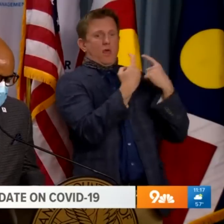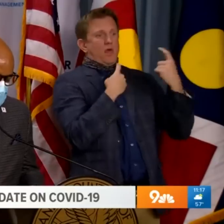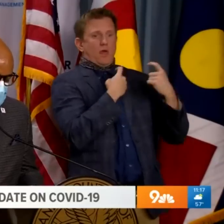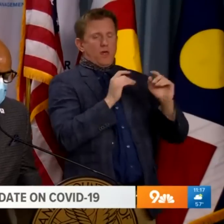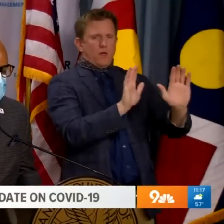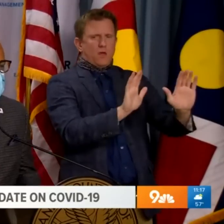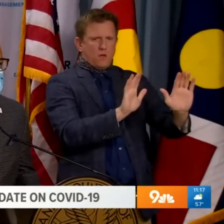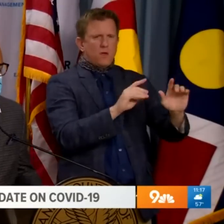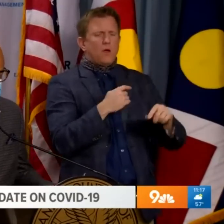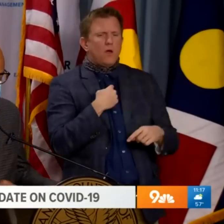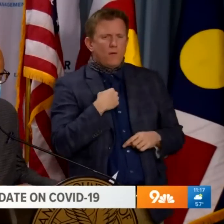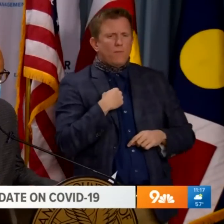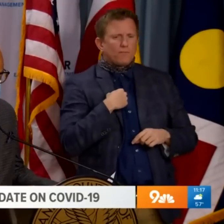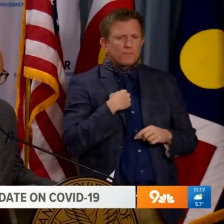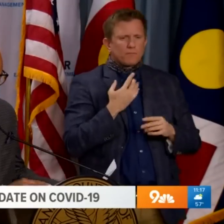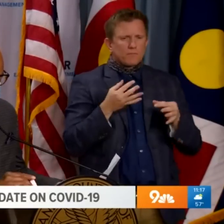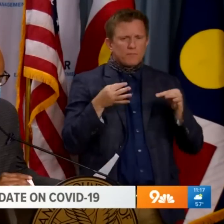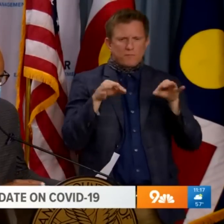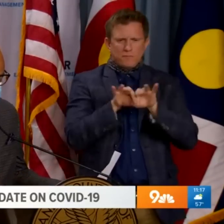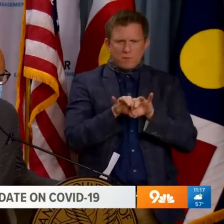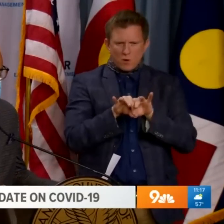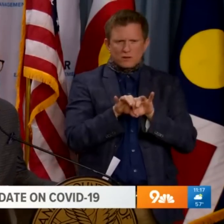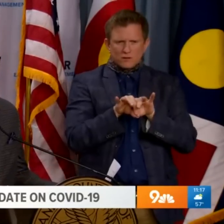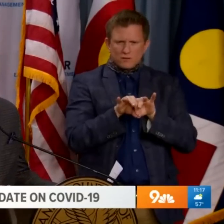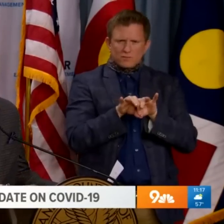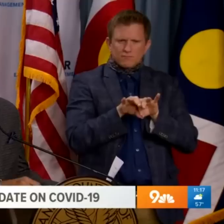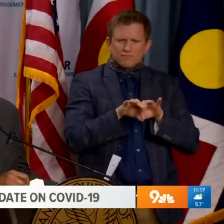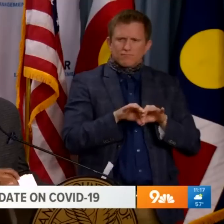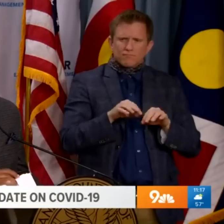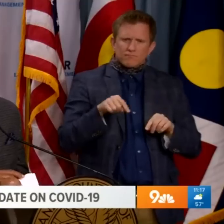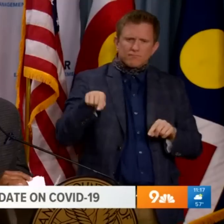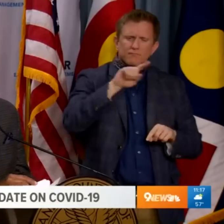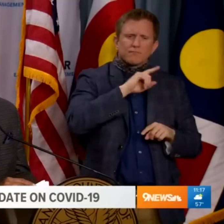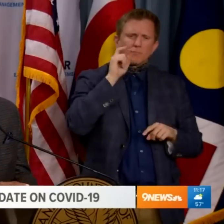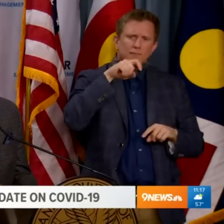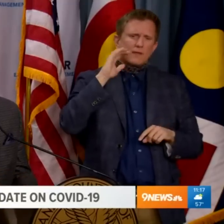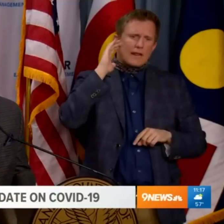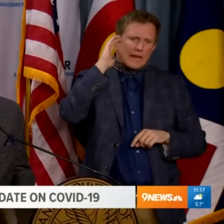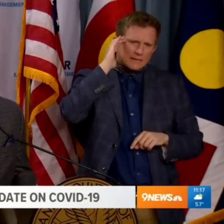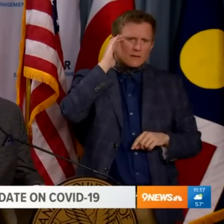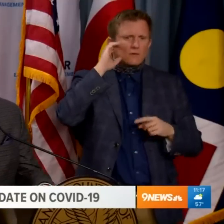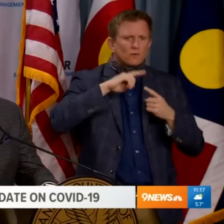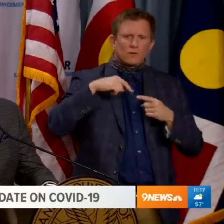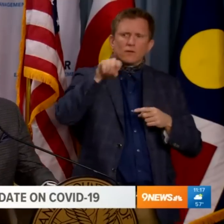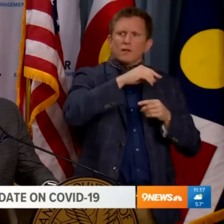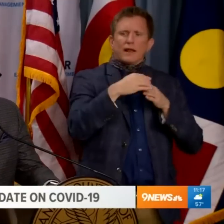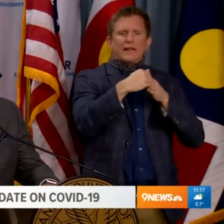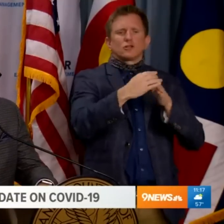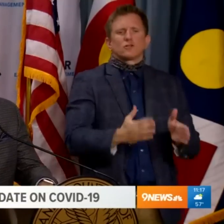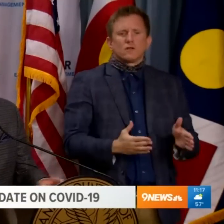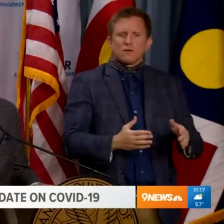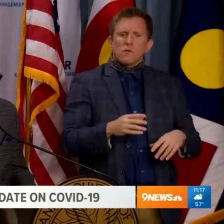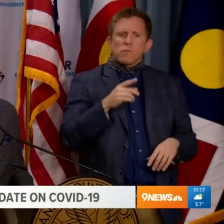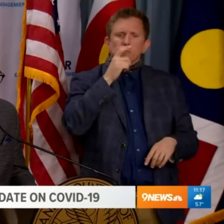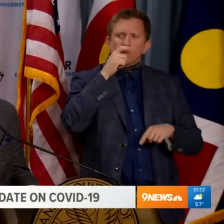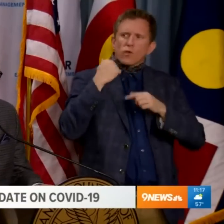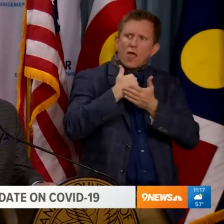experiencing homelessness in our community is very much a collective effort, and I thank everyone for what they've done to step up for people in our community.